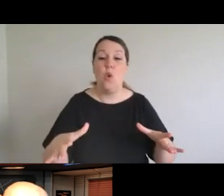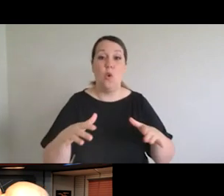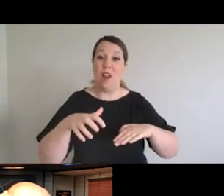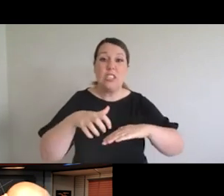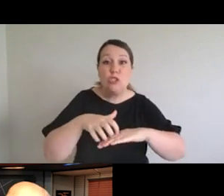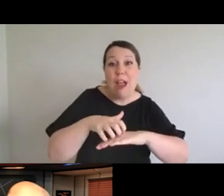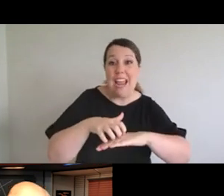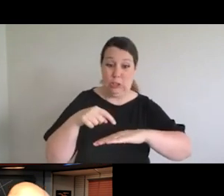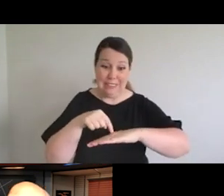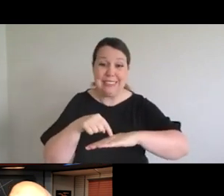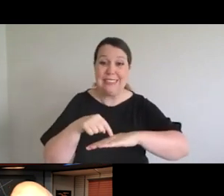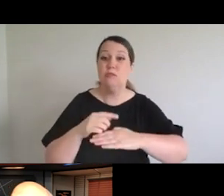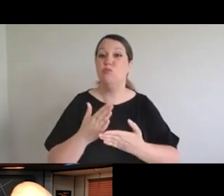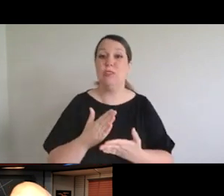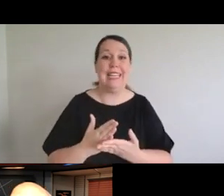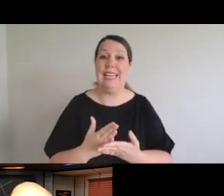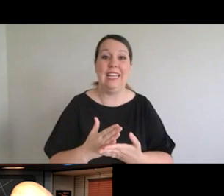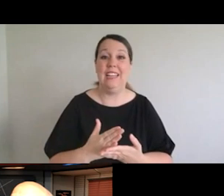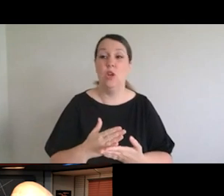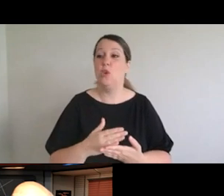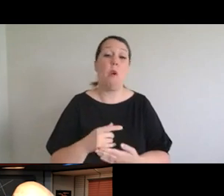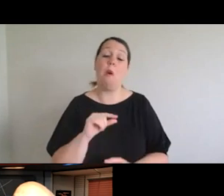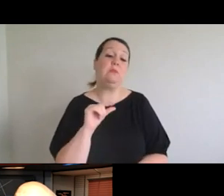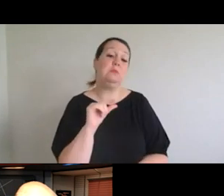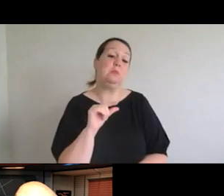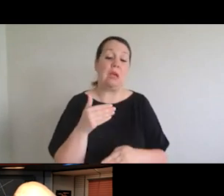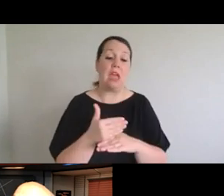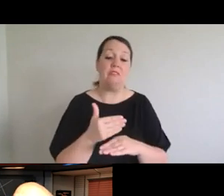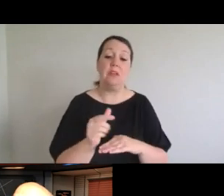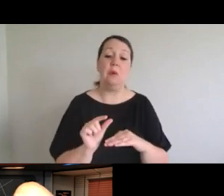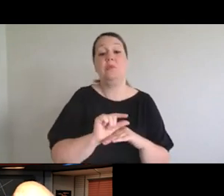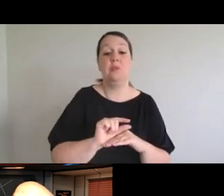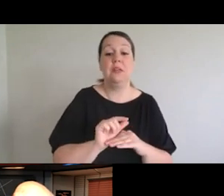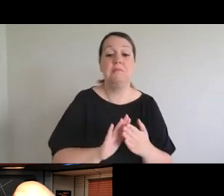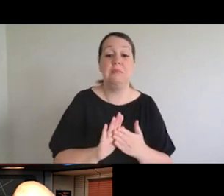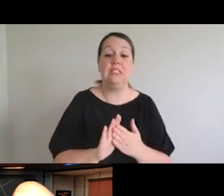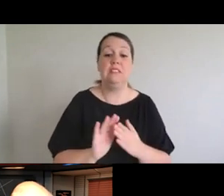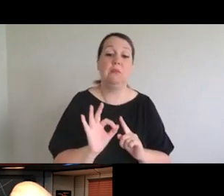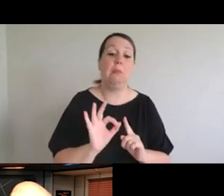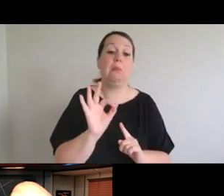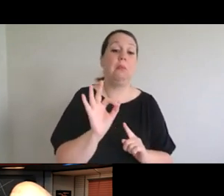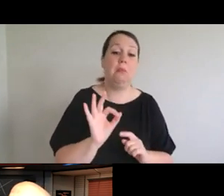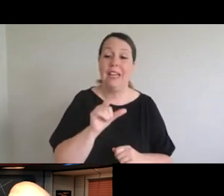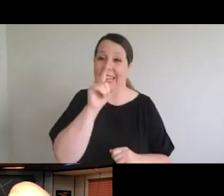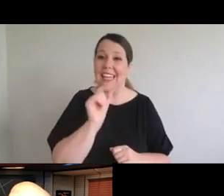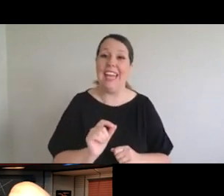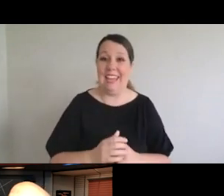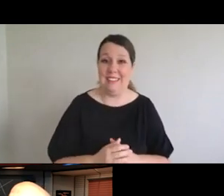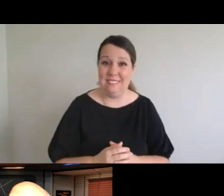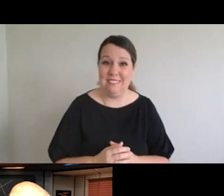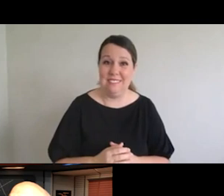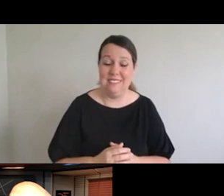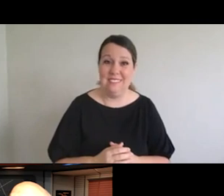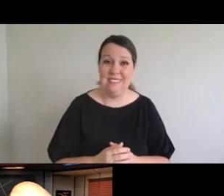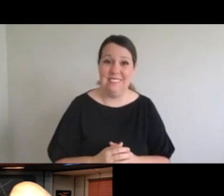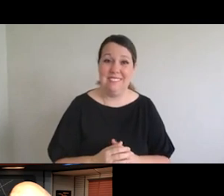to just speed it up a little or make a little bit of progress. But what it does mean is that people with disabilities in New